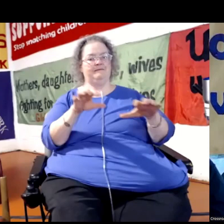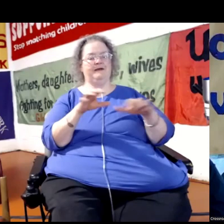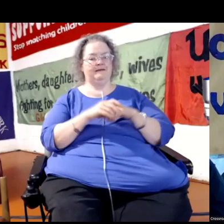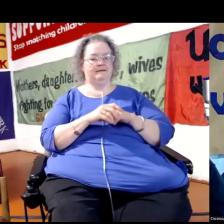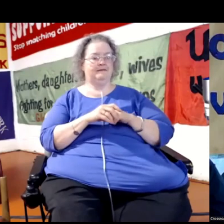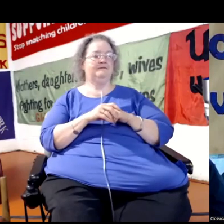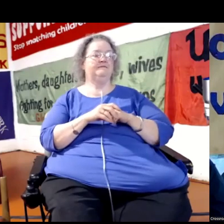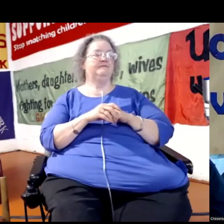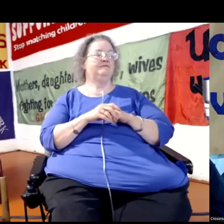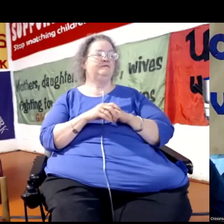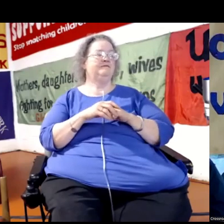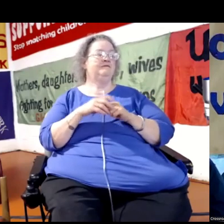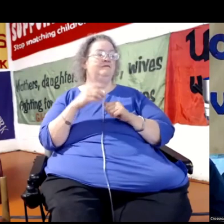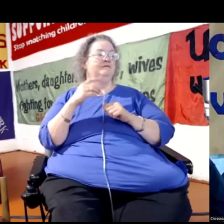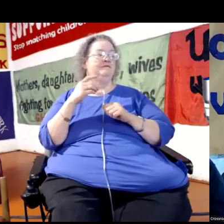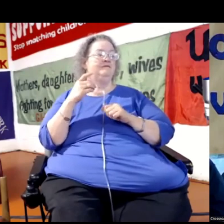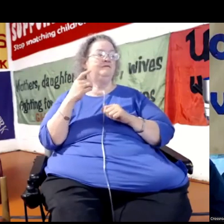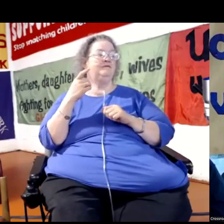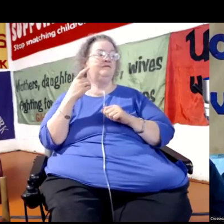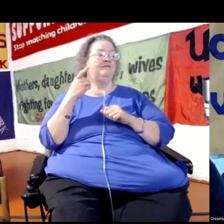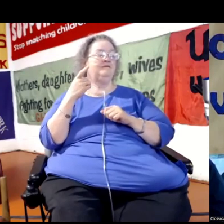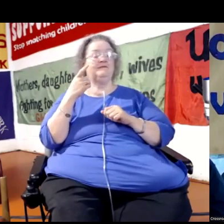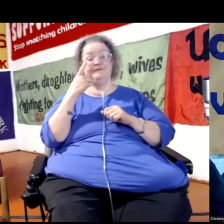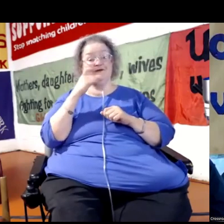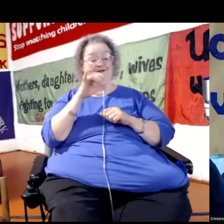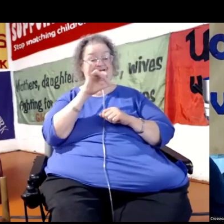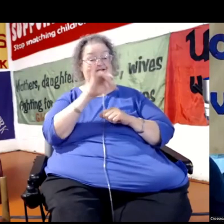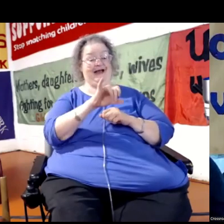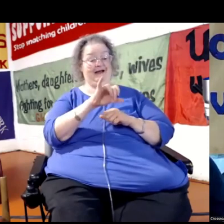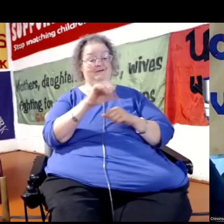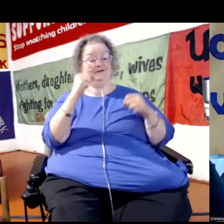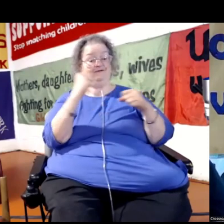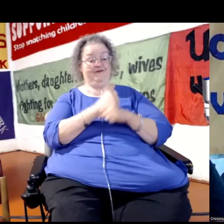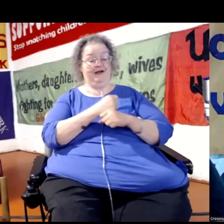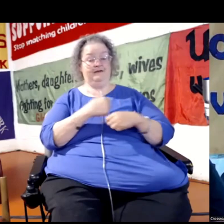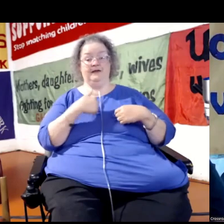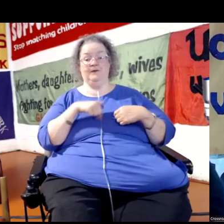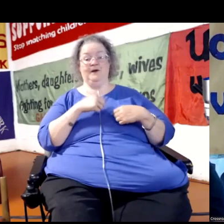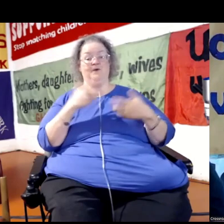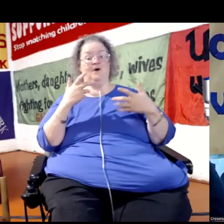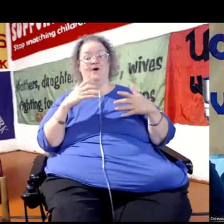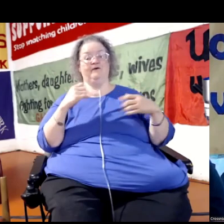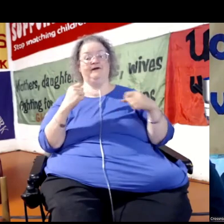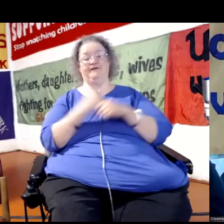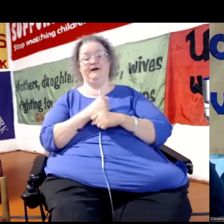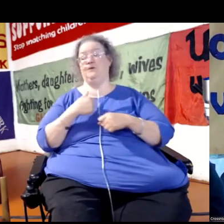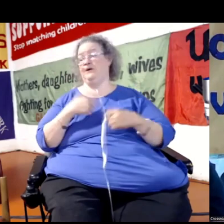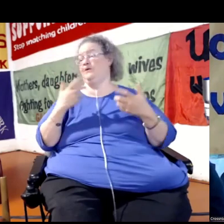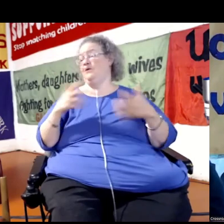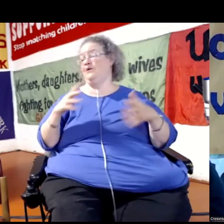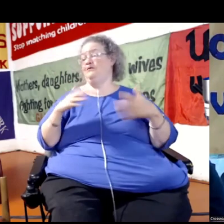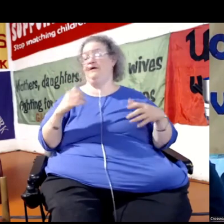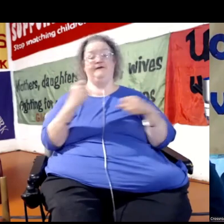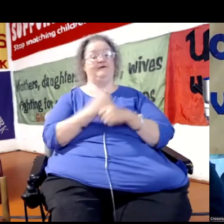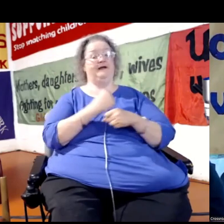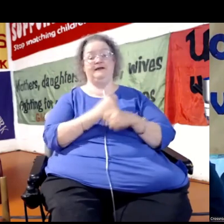because it was a fight that we were already fighting. We were already fighting it. So we